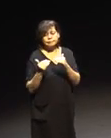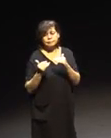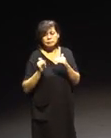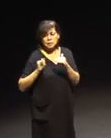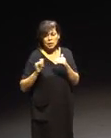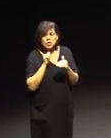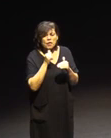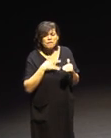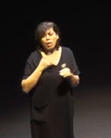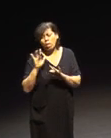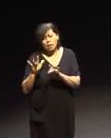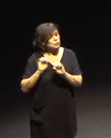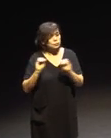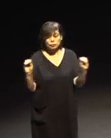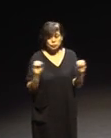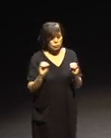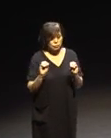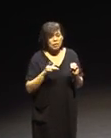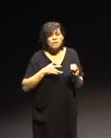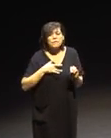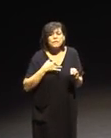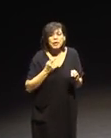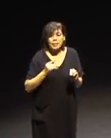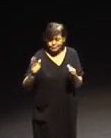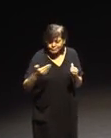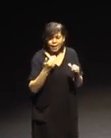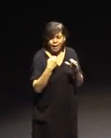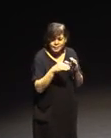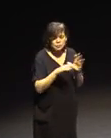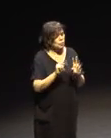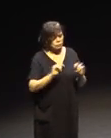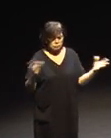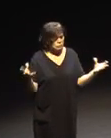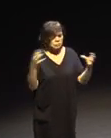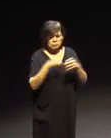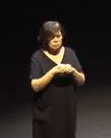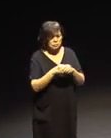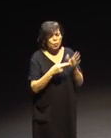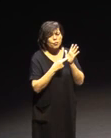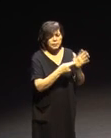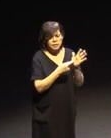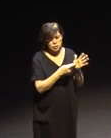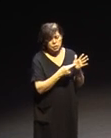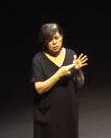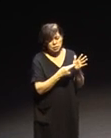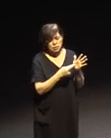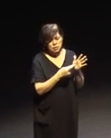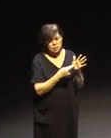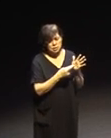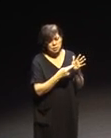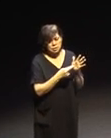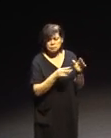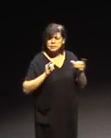of charity, not from a place of access and inclusion, but from a place of representation on equal terms,